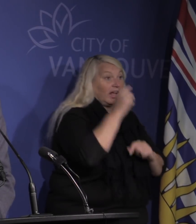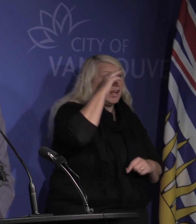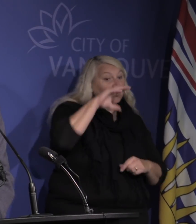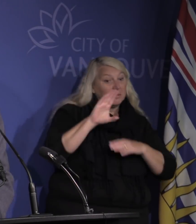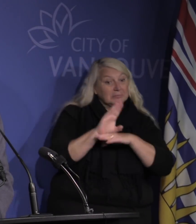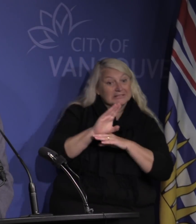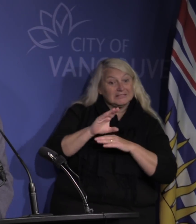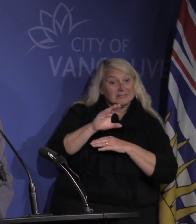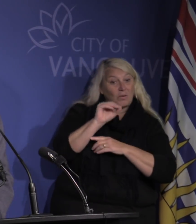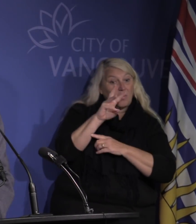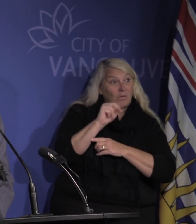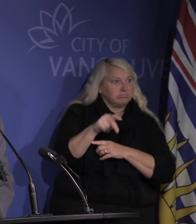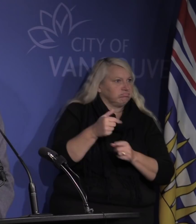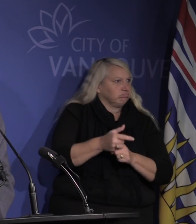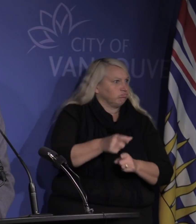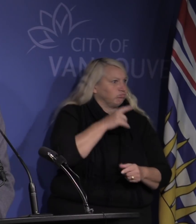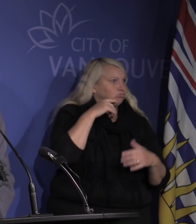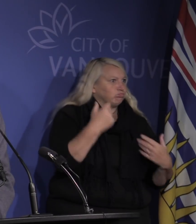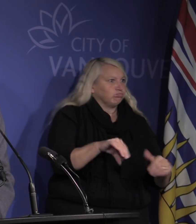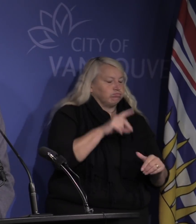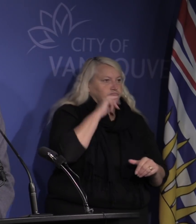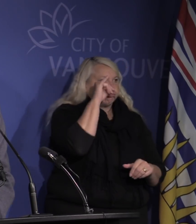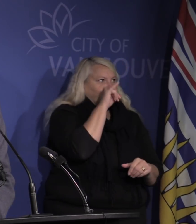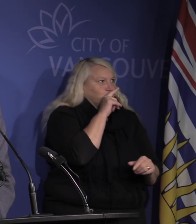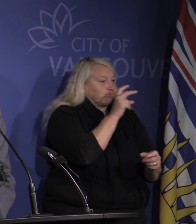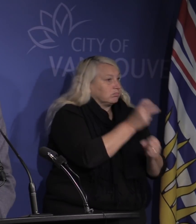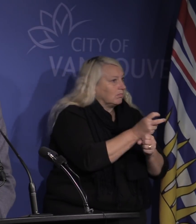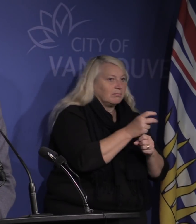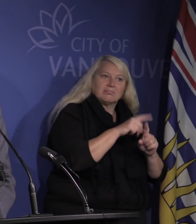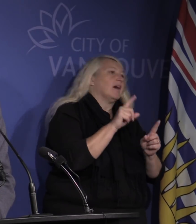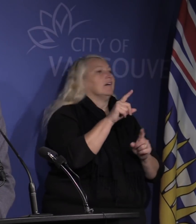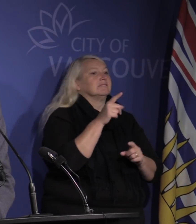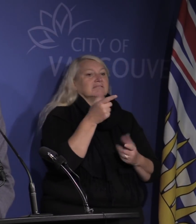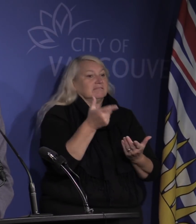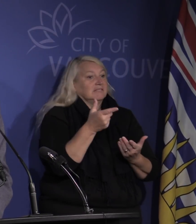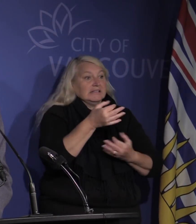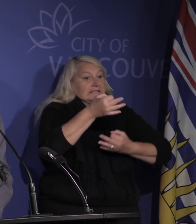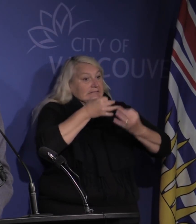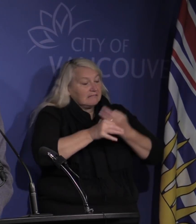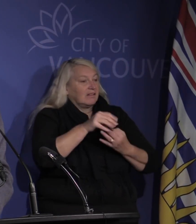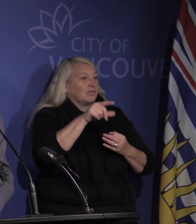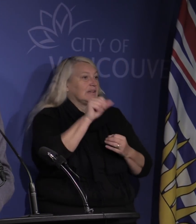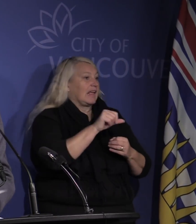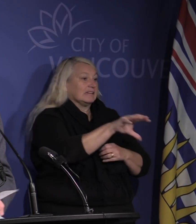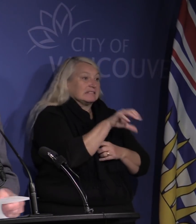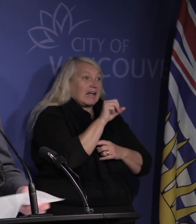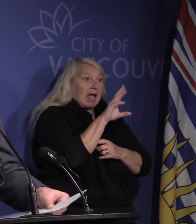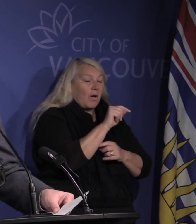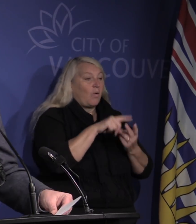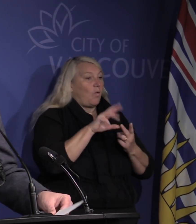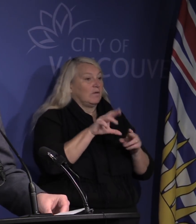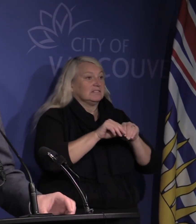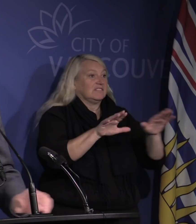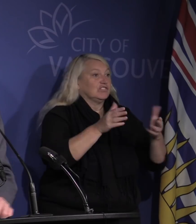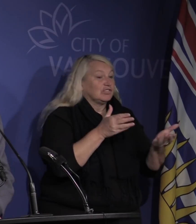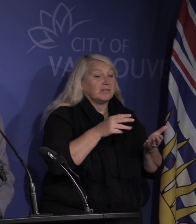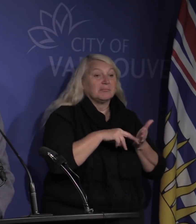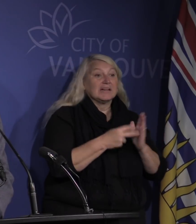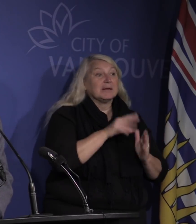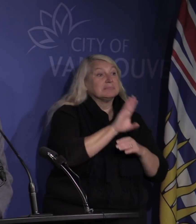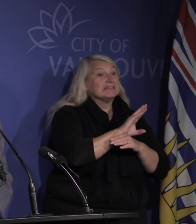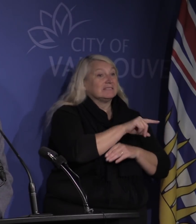incredibly difficult, but unless you can operate takeout or delivery services, now is the time to close to the public.